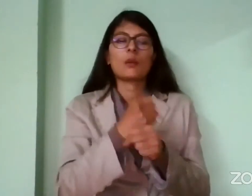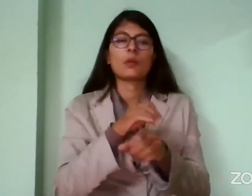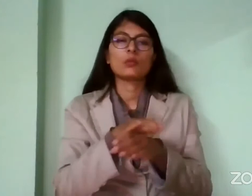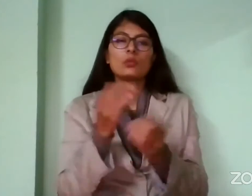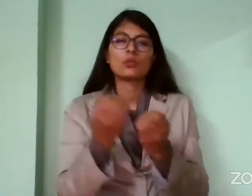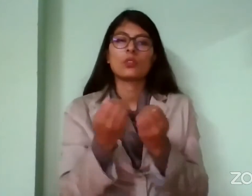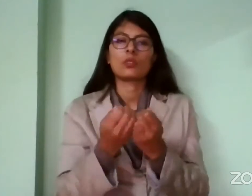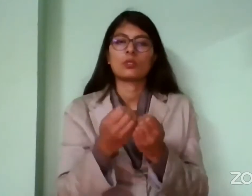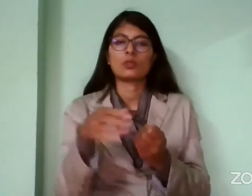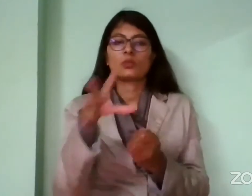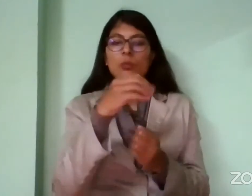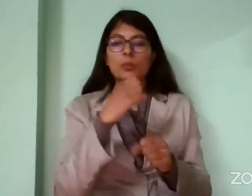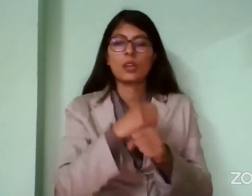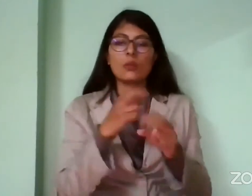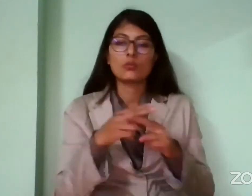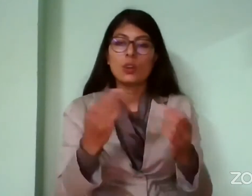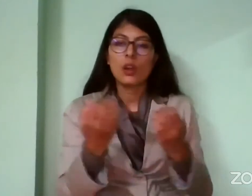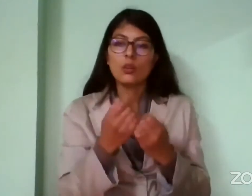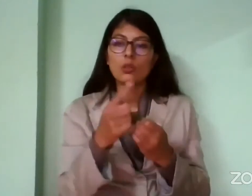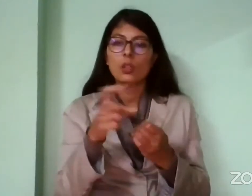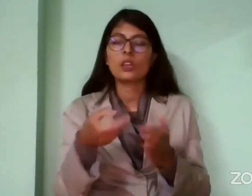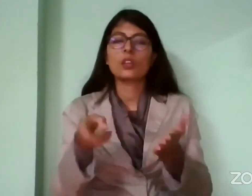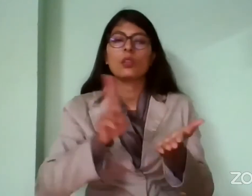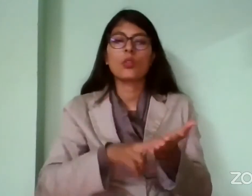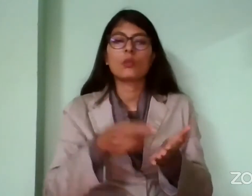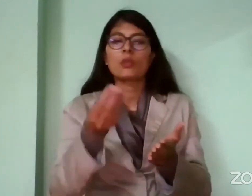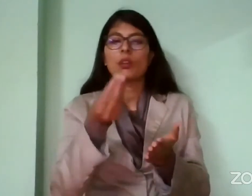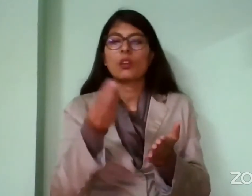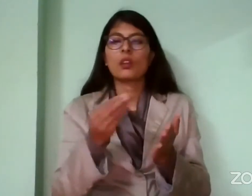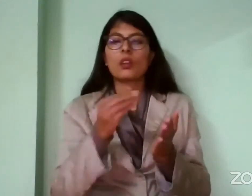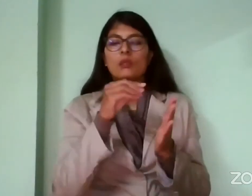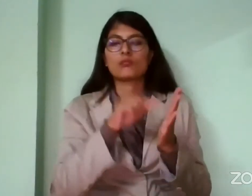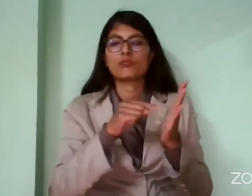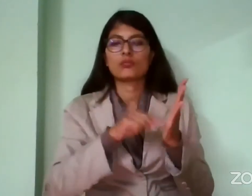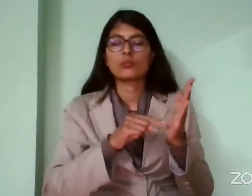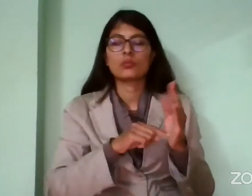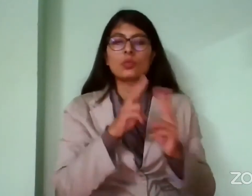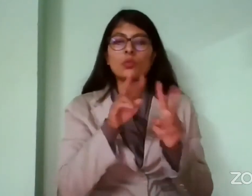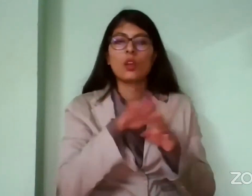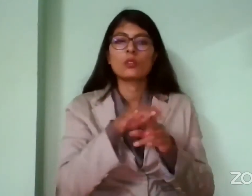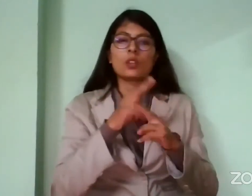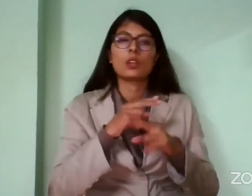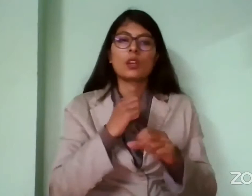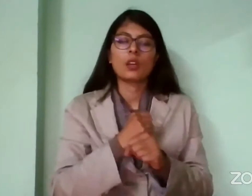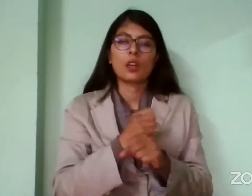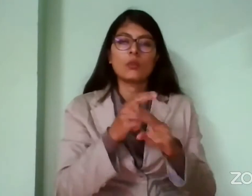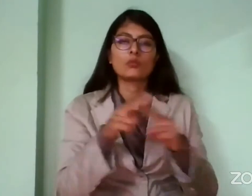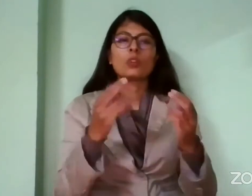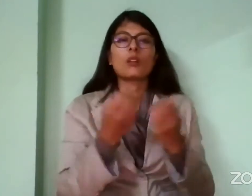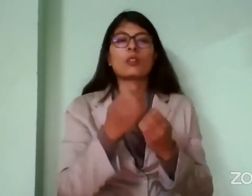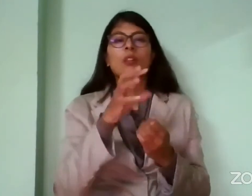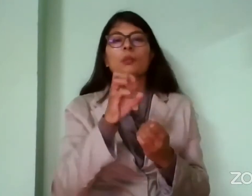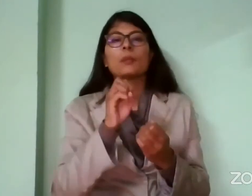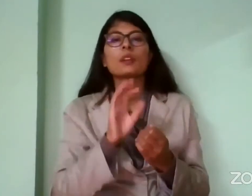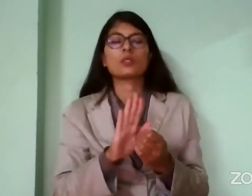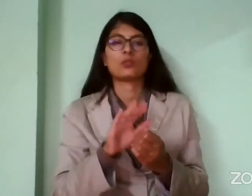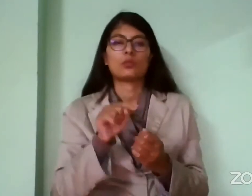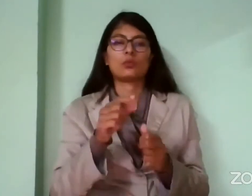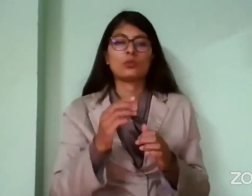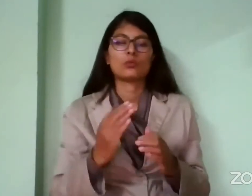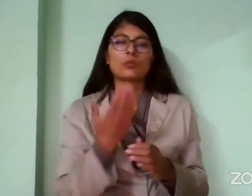fronts in order to actually think about how there can be a better formulation of